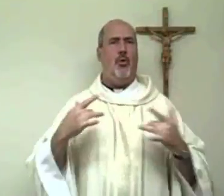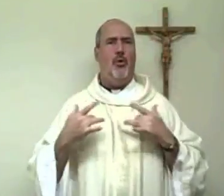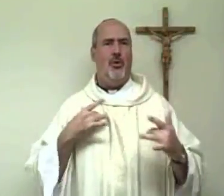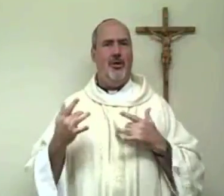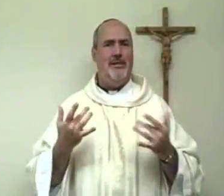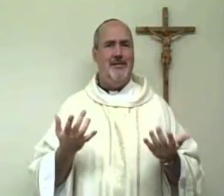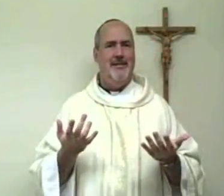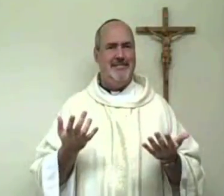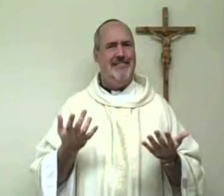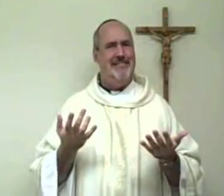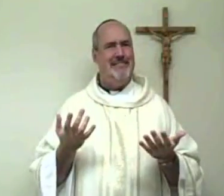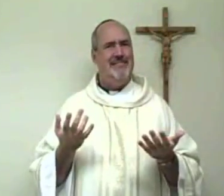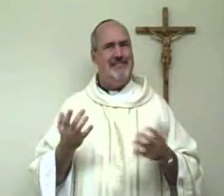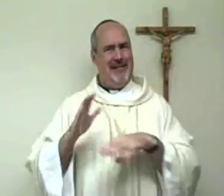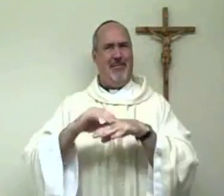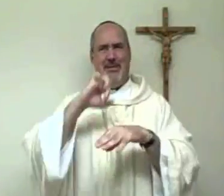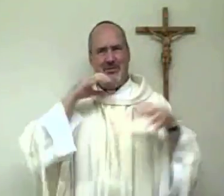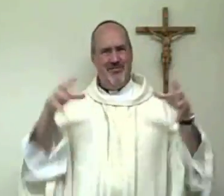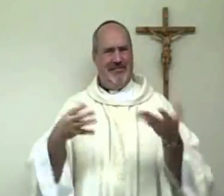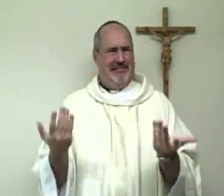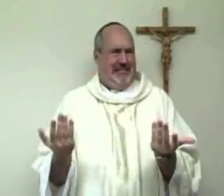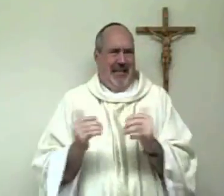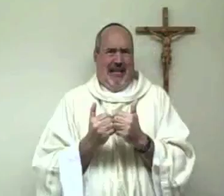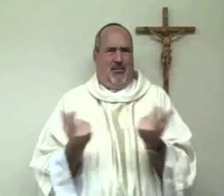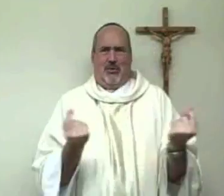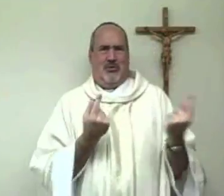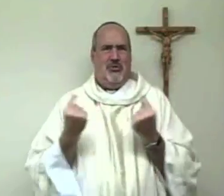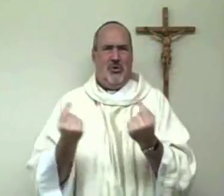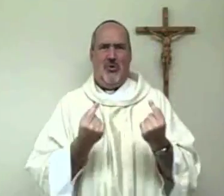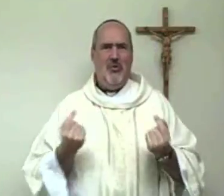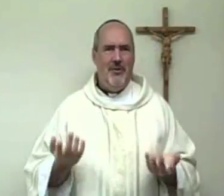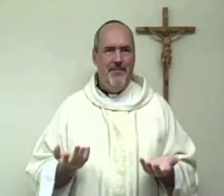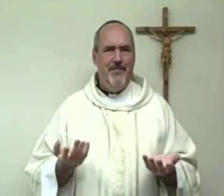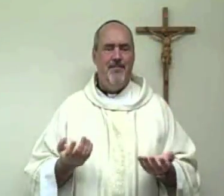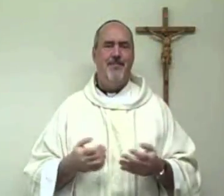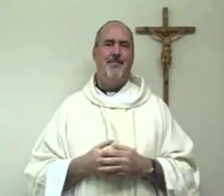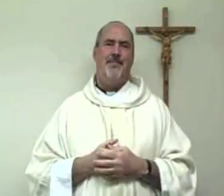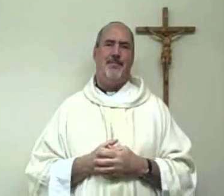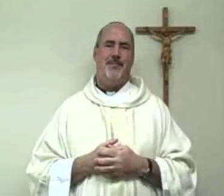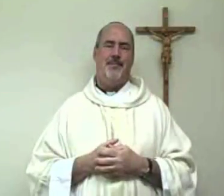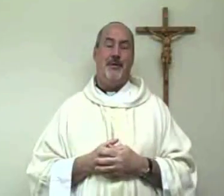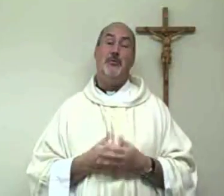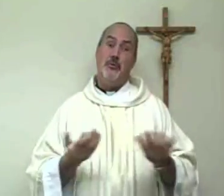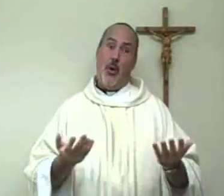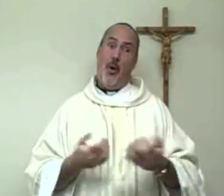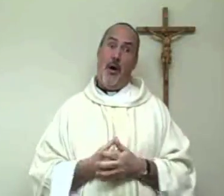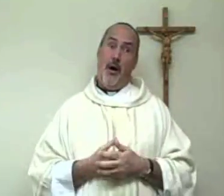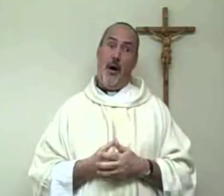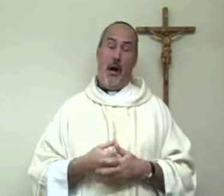of Pope Francis's concerns. He's warned the bishops that we need to figure out what to